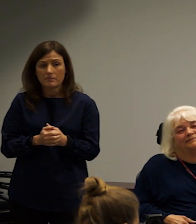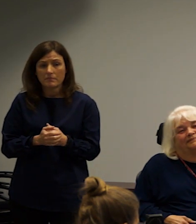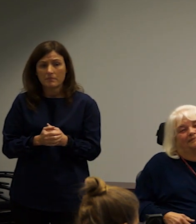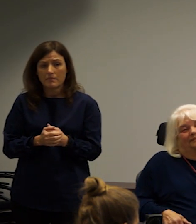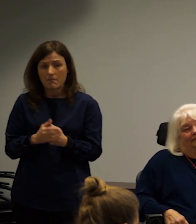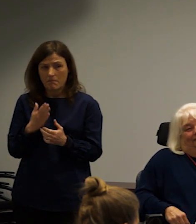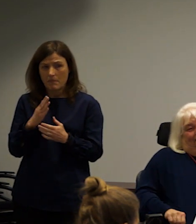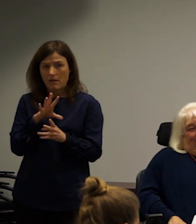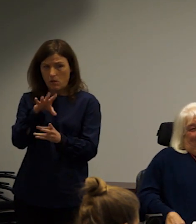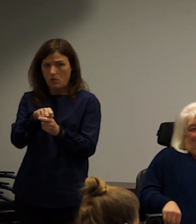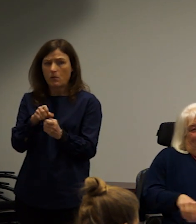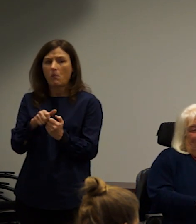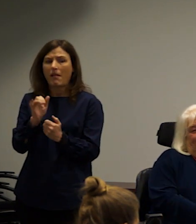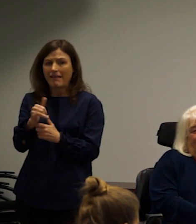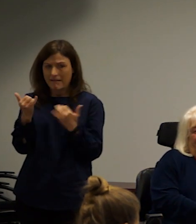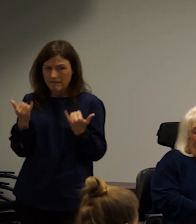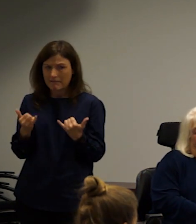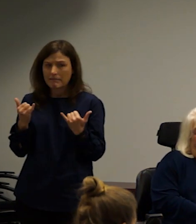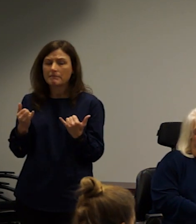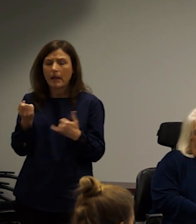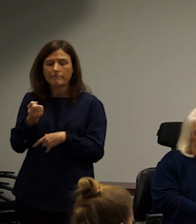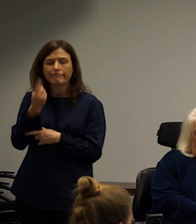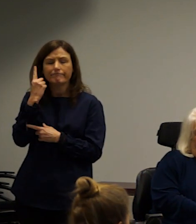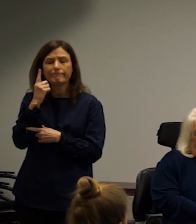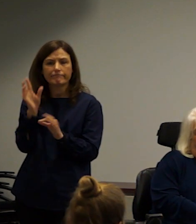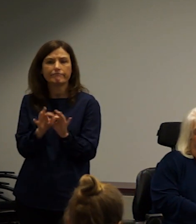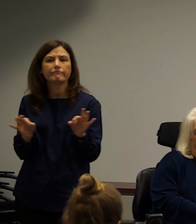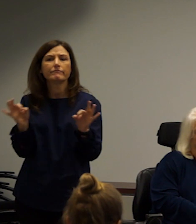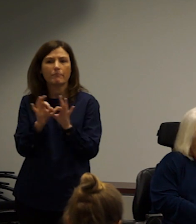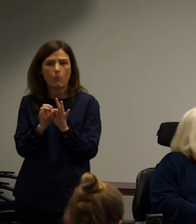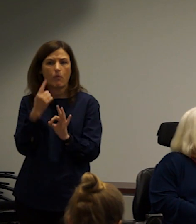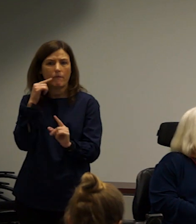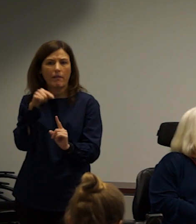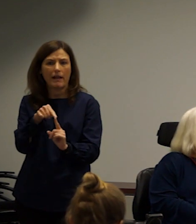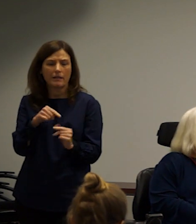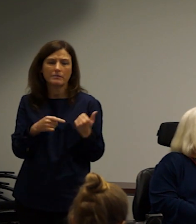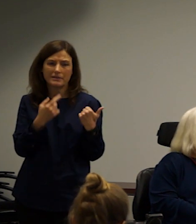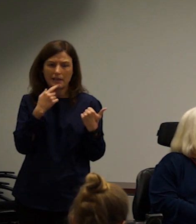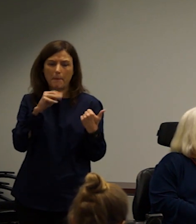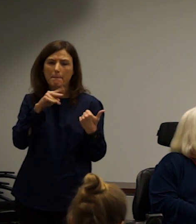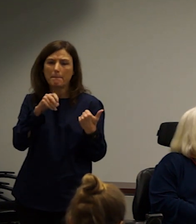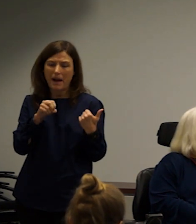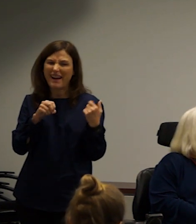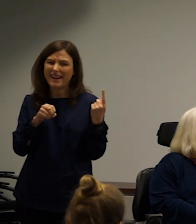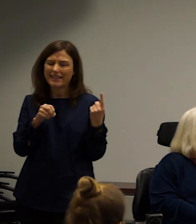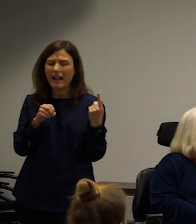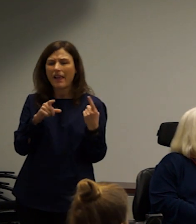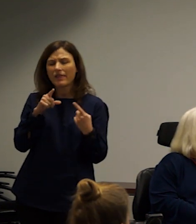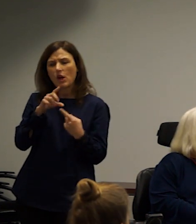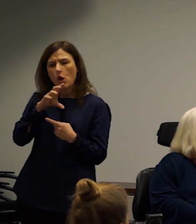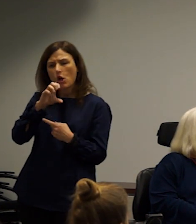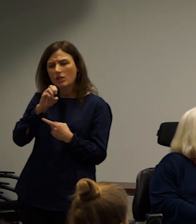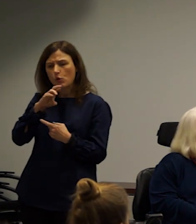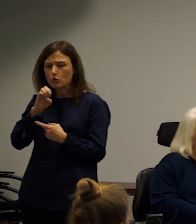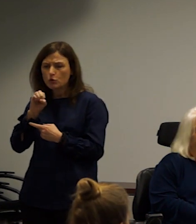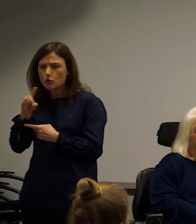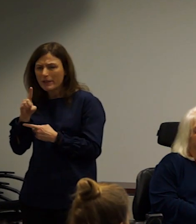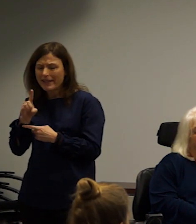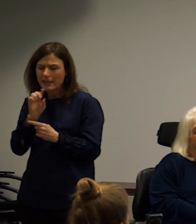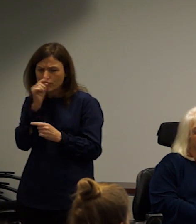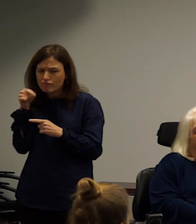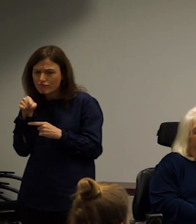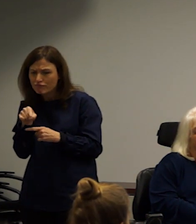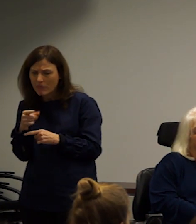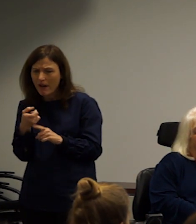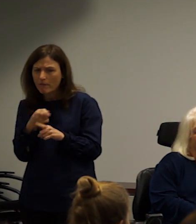being part of it, mm-hmm. I see that's an important subject. And yet, Mike, there's a creek that's just right around the corner from your house.